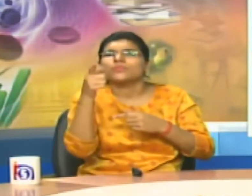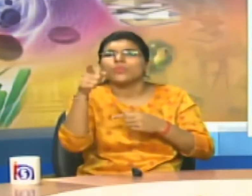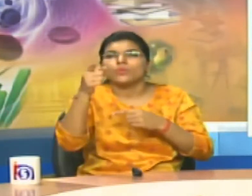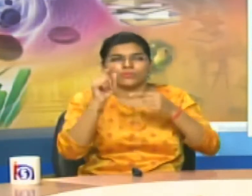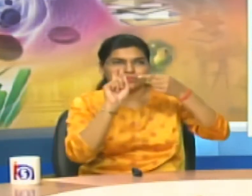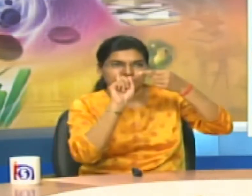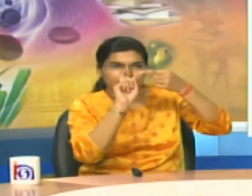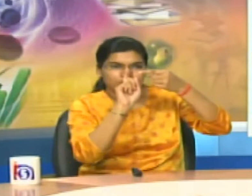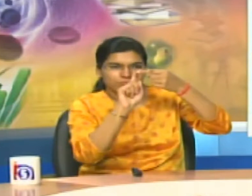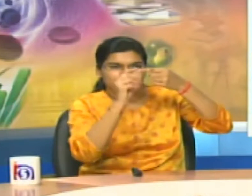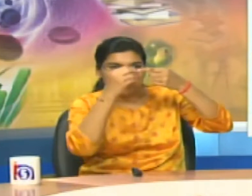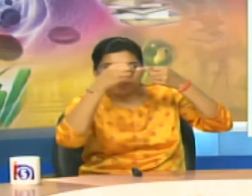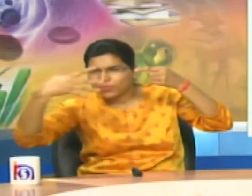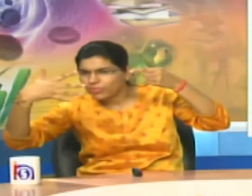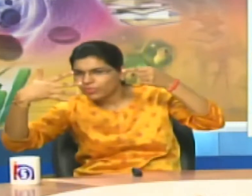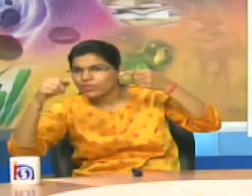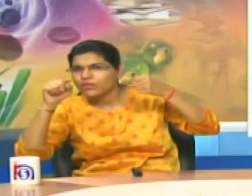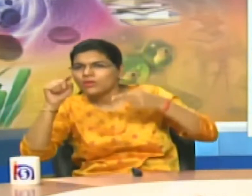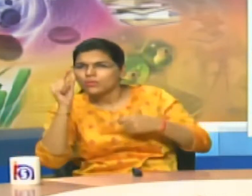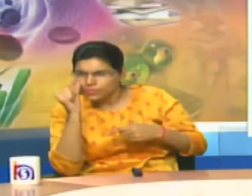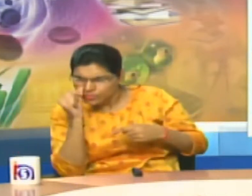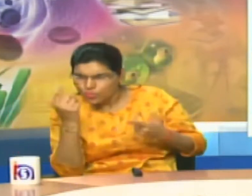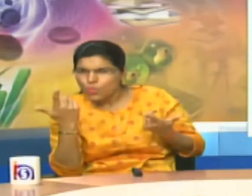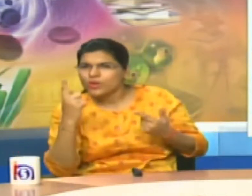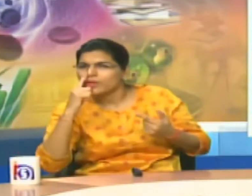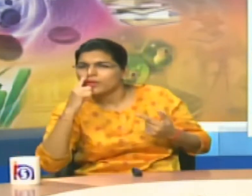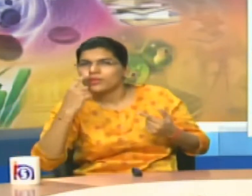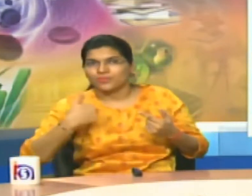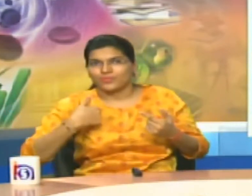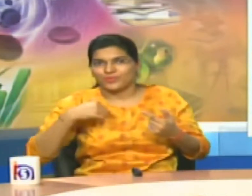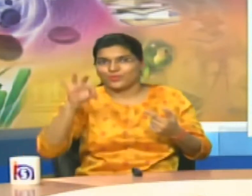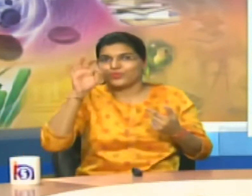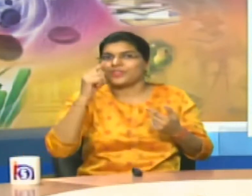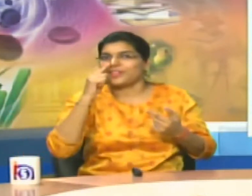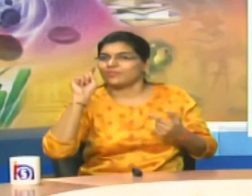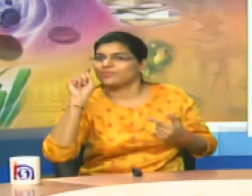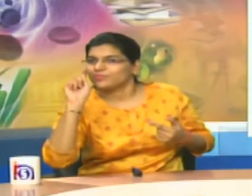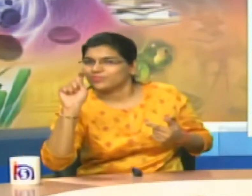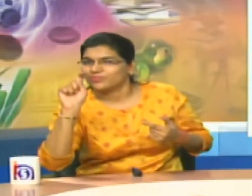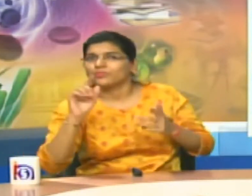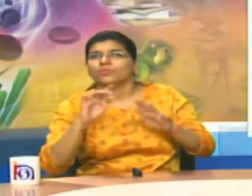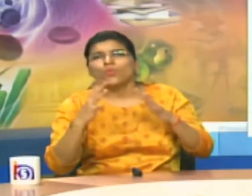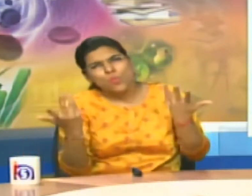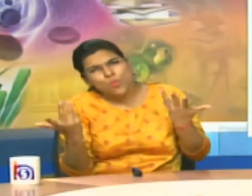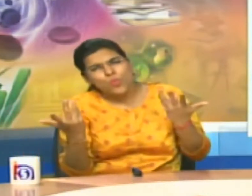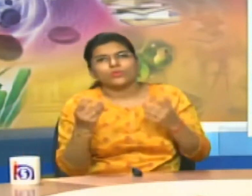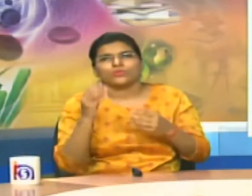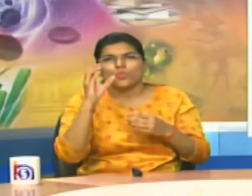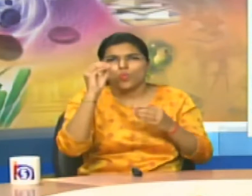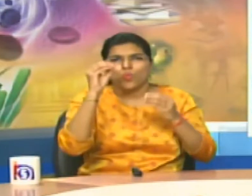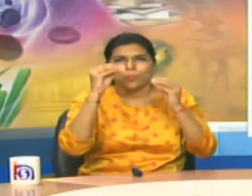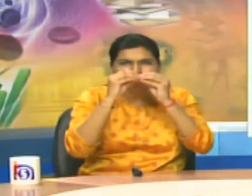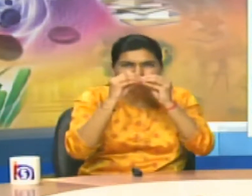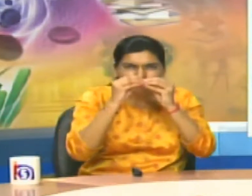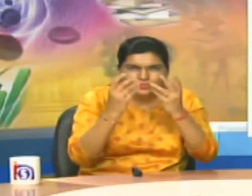for example any girl name or any boy's name or any male or female name, just to take example of my name is